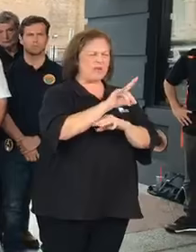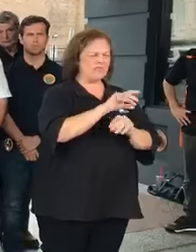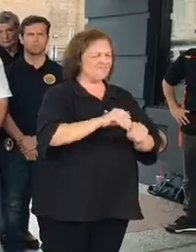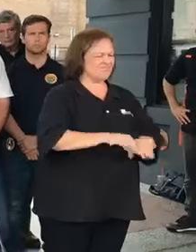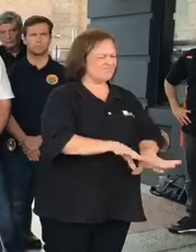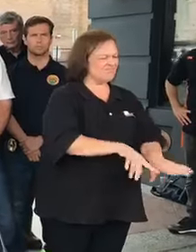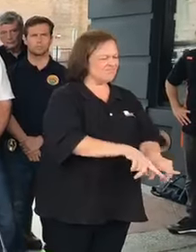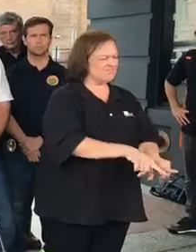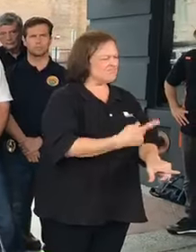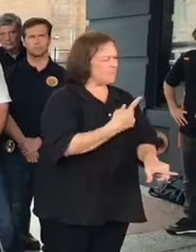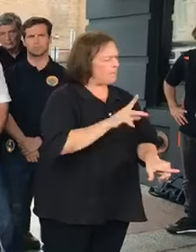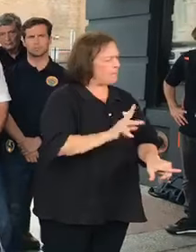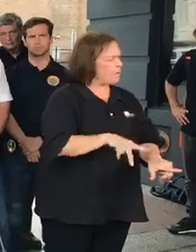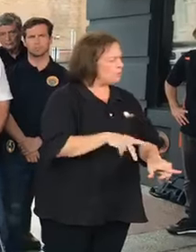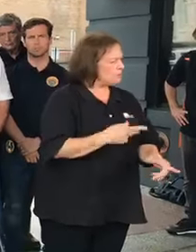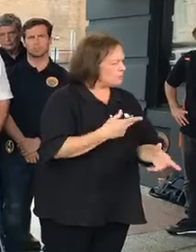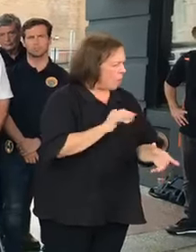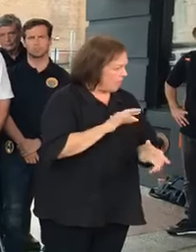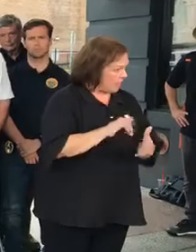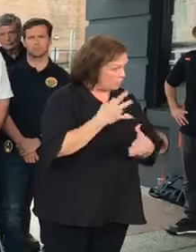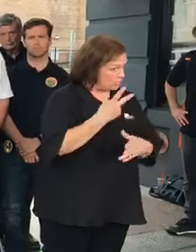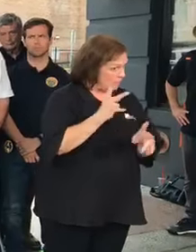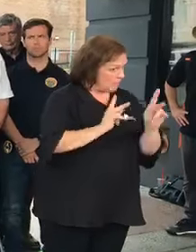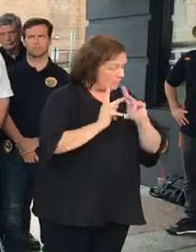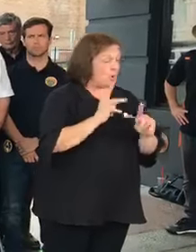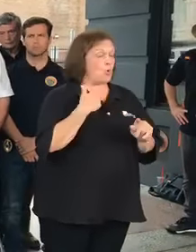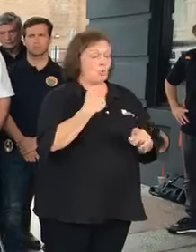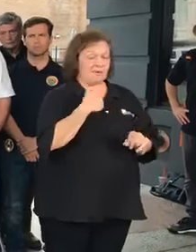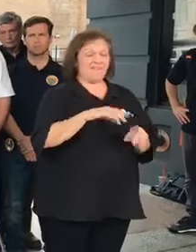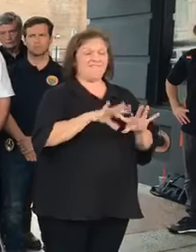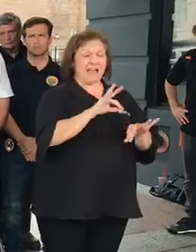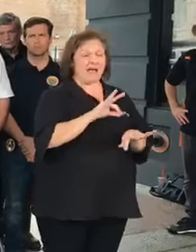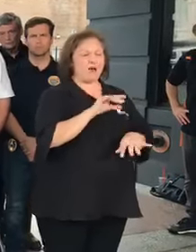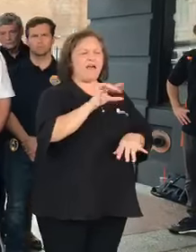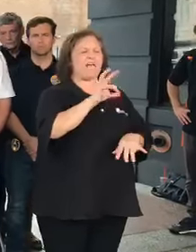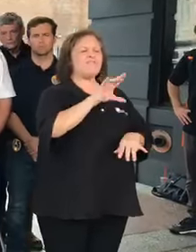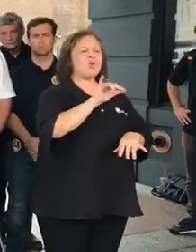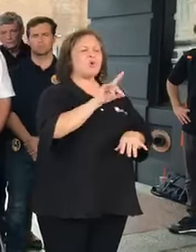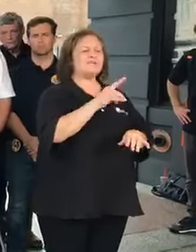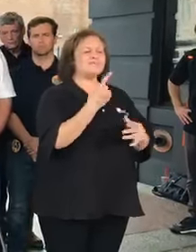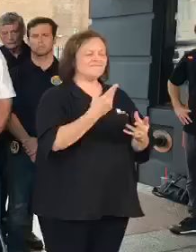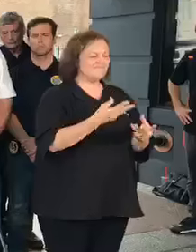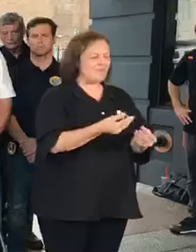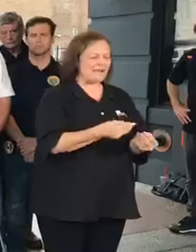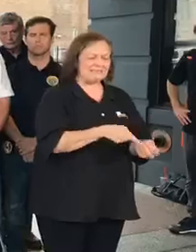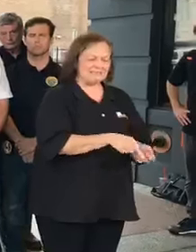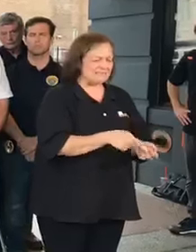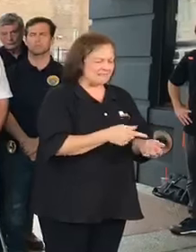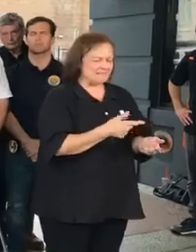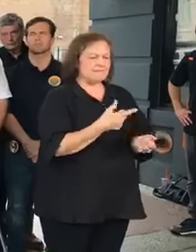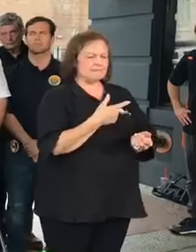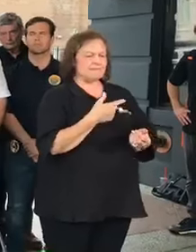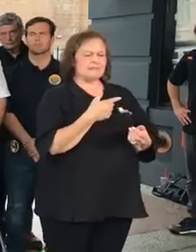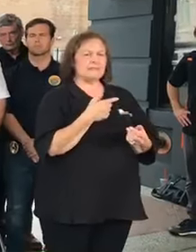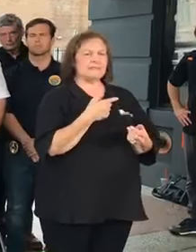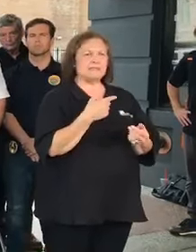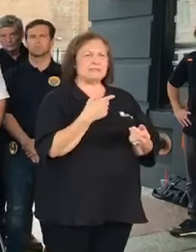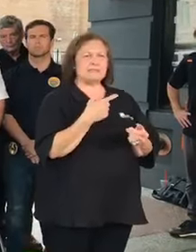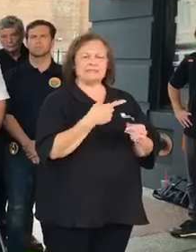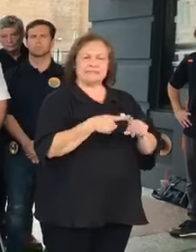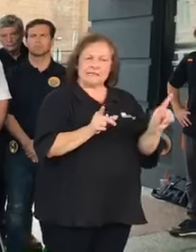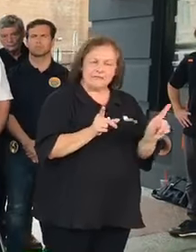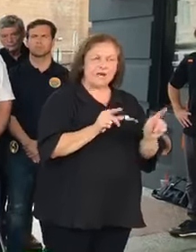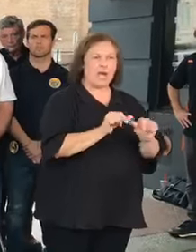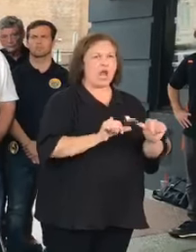for one person. Is that for two people? We found a fluid in one area that we were searching this morning that we talked about. In a totally